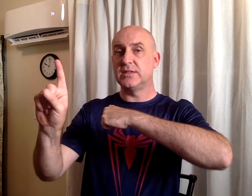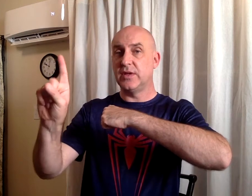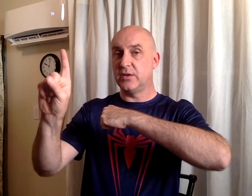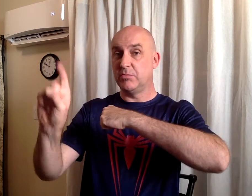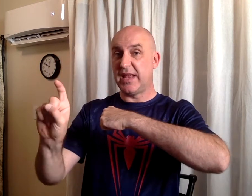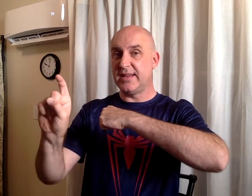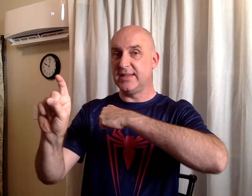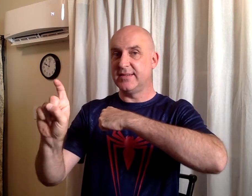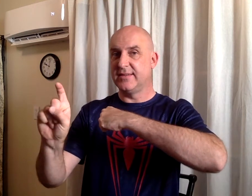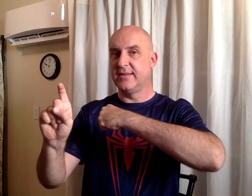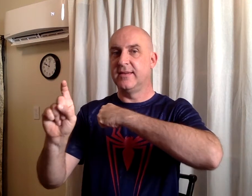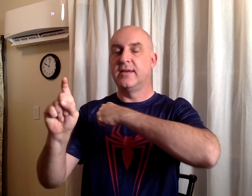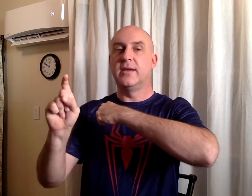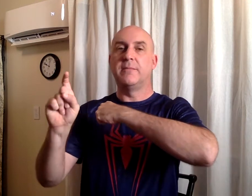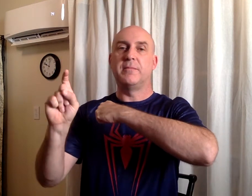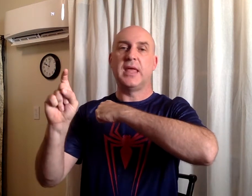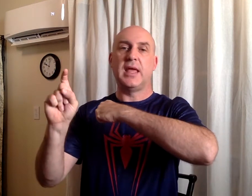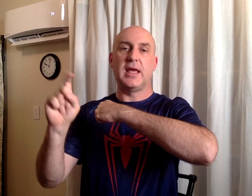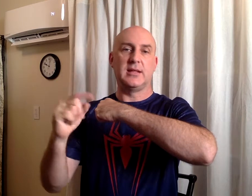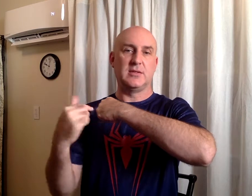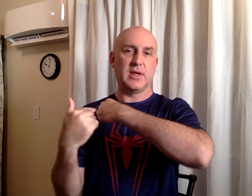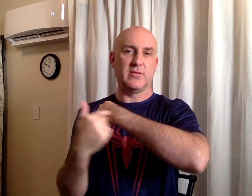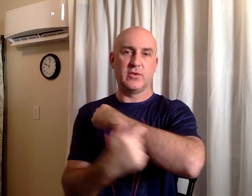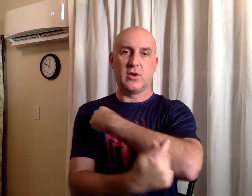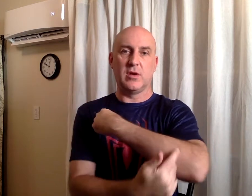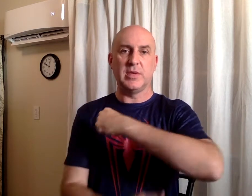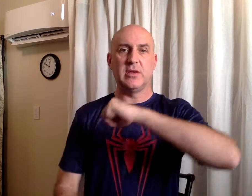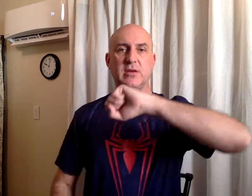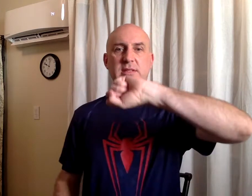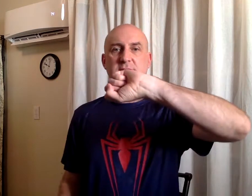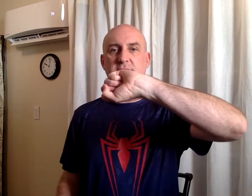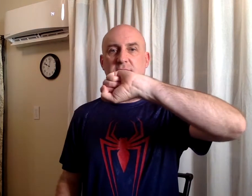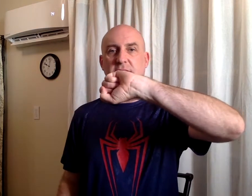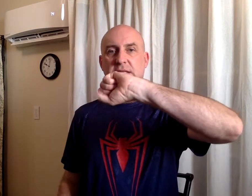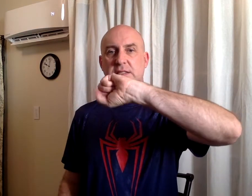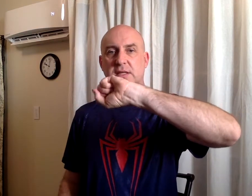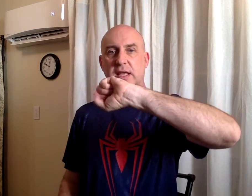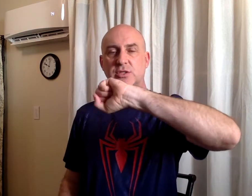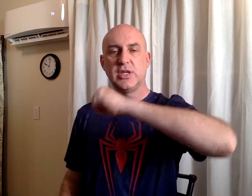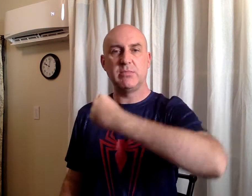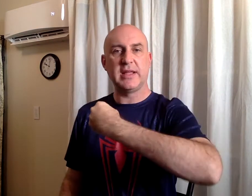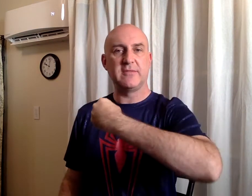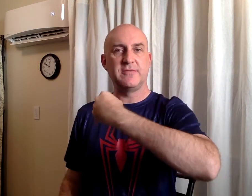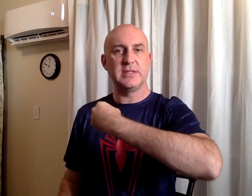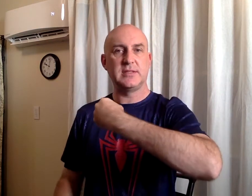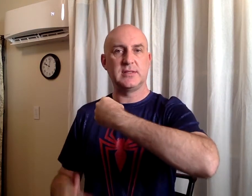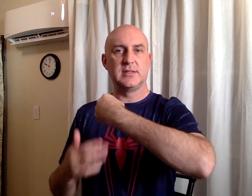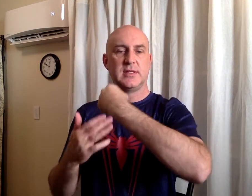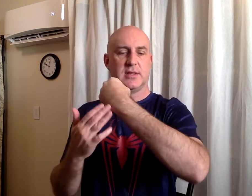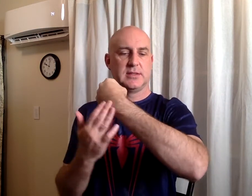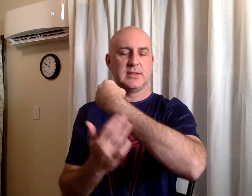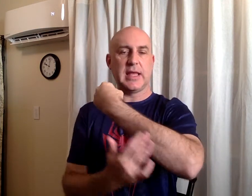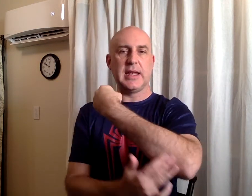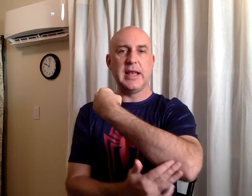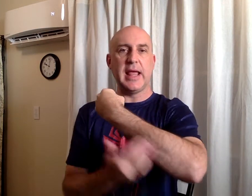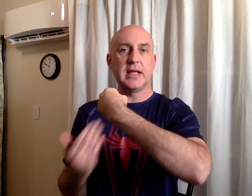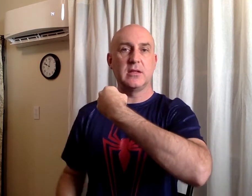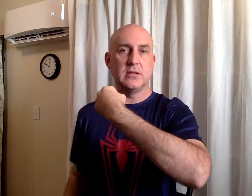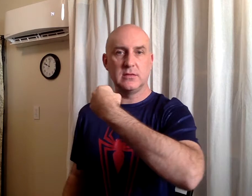finger, bend it, and you have your arm here. This is just a S hand shape like a fist. It's at an angle,